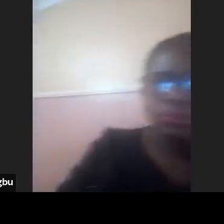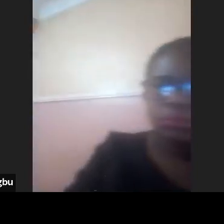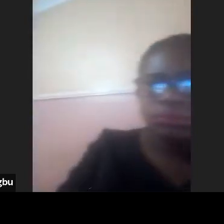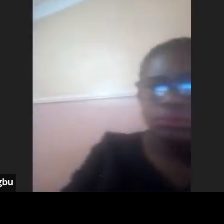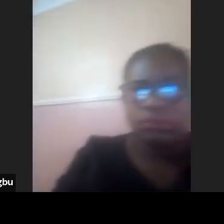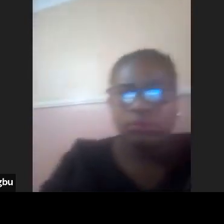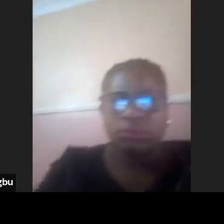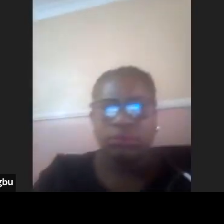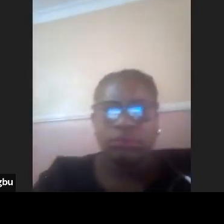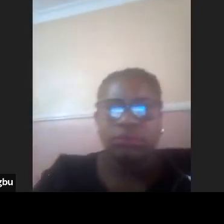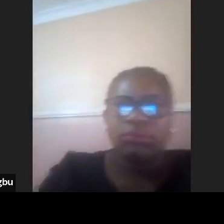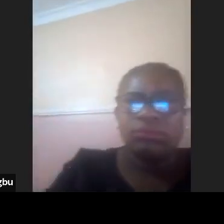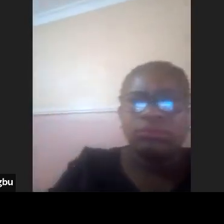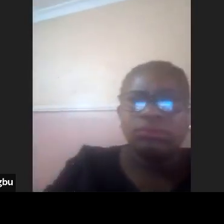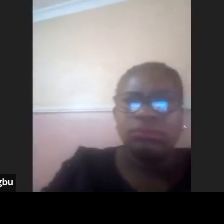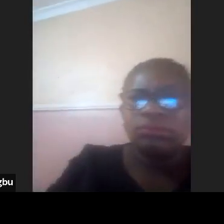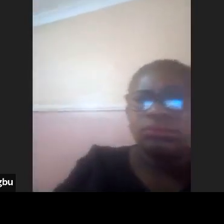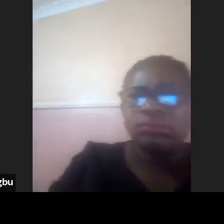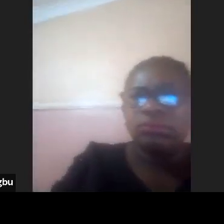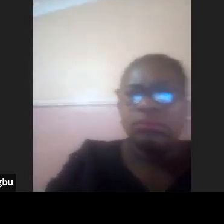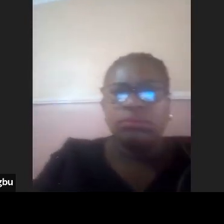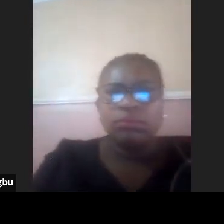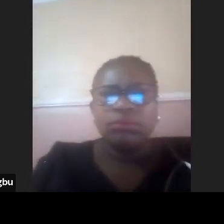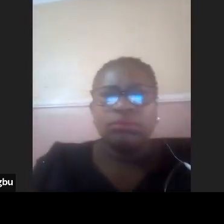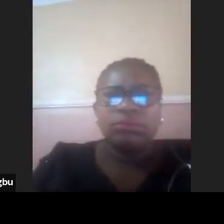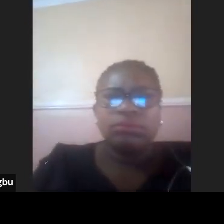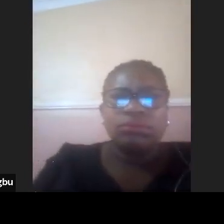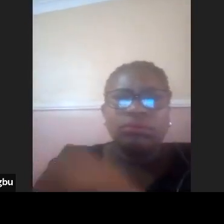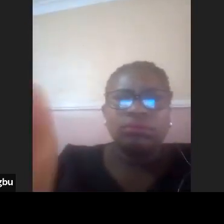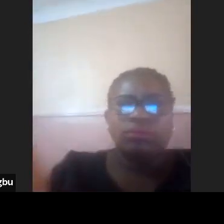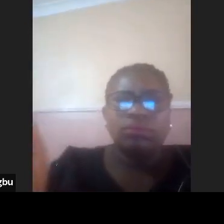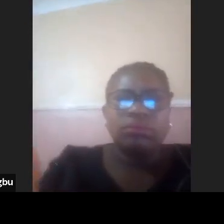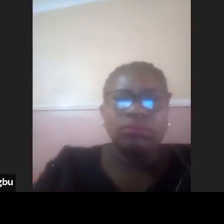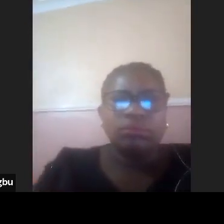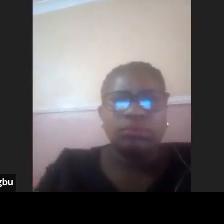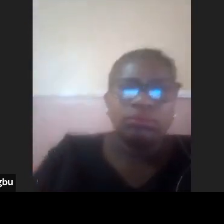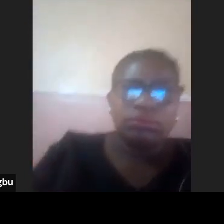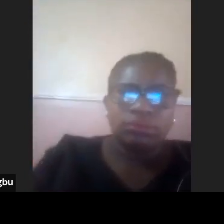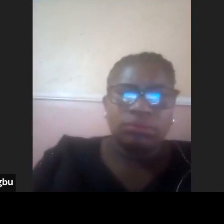What approach can I use if I'm applying